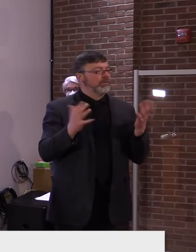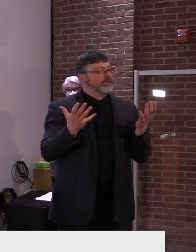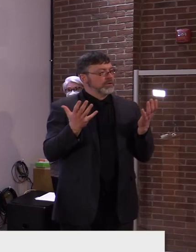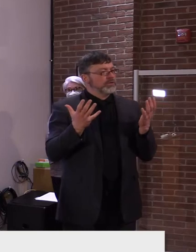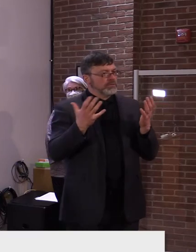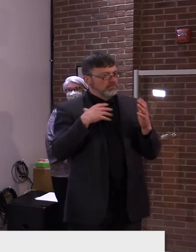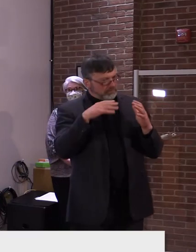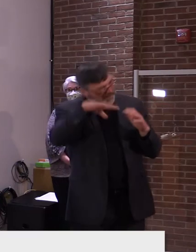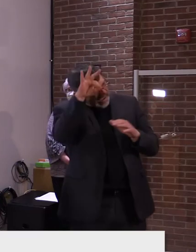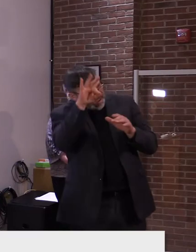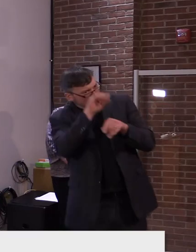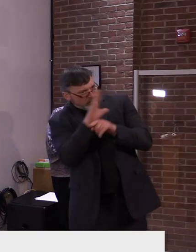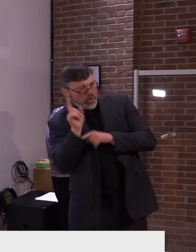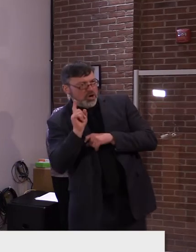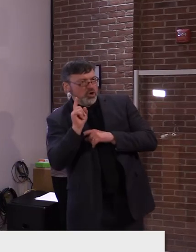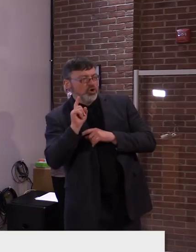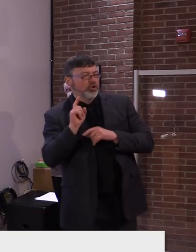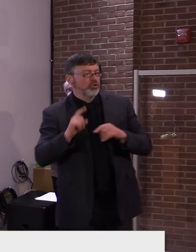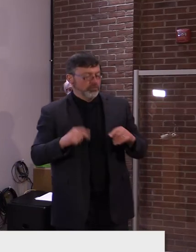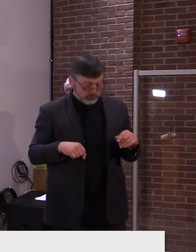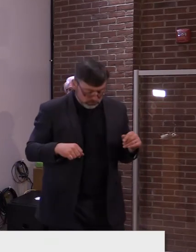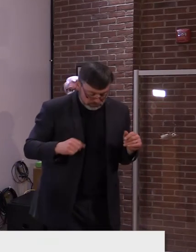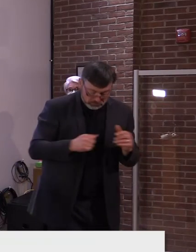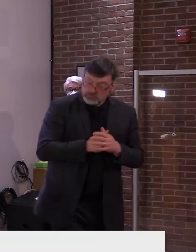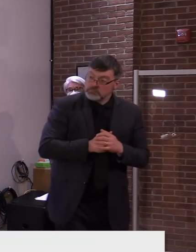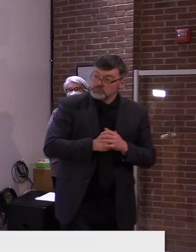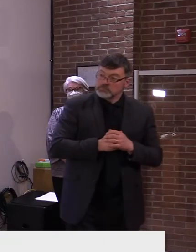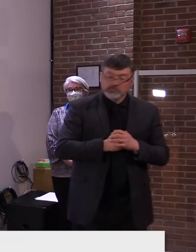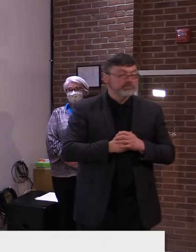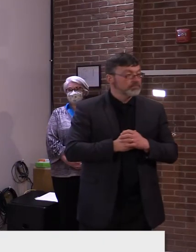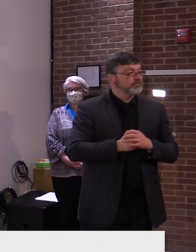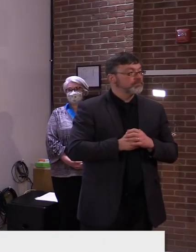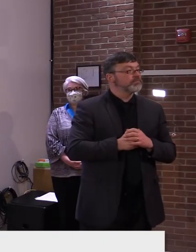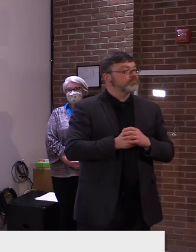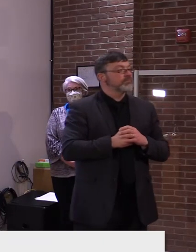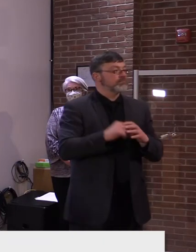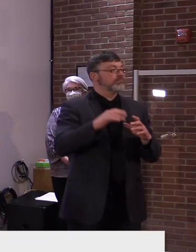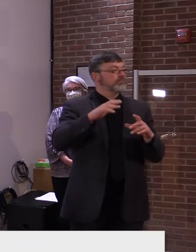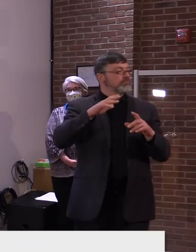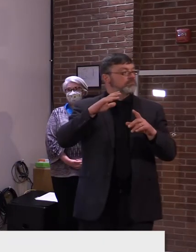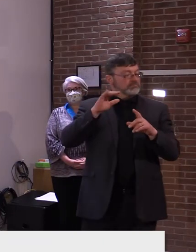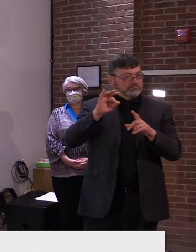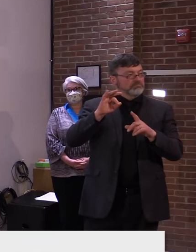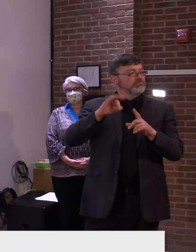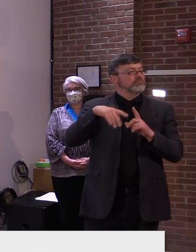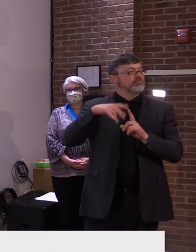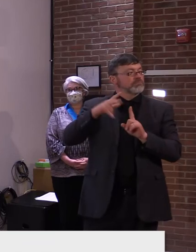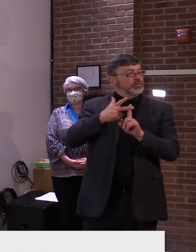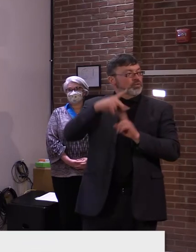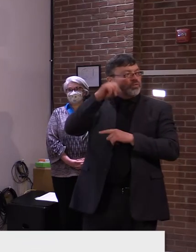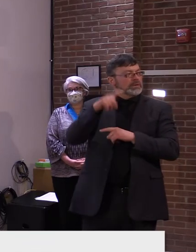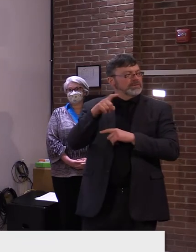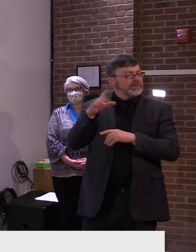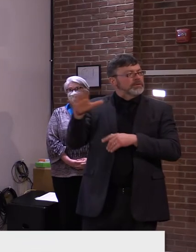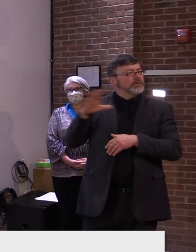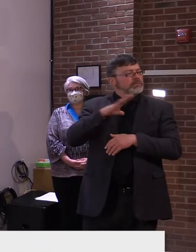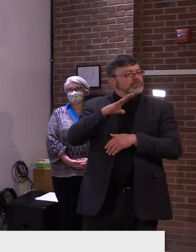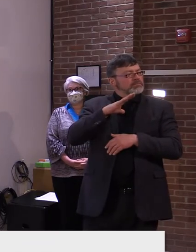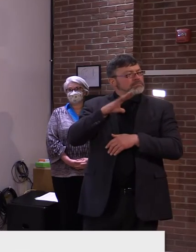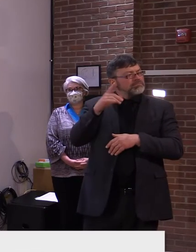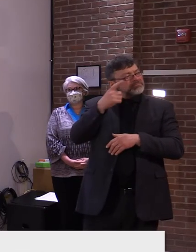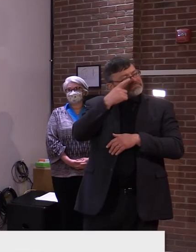Okay. And while you're at the podium, Secretary Smith, can you just describe a little more your meeting with the Essex County officials? Was